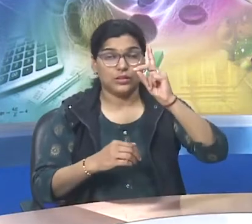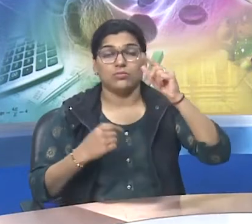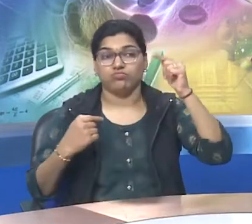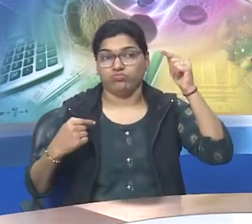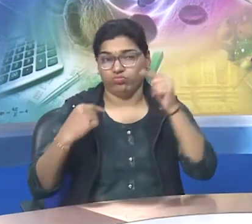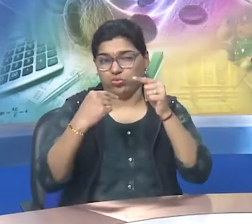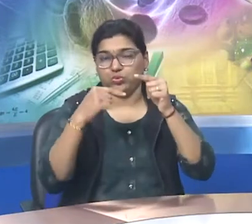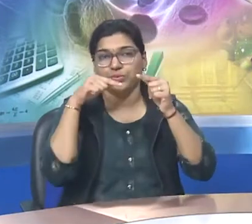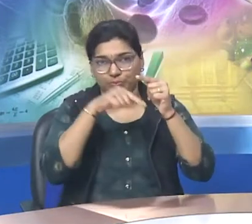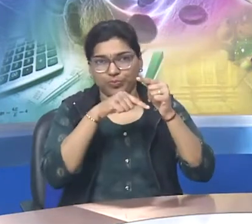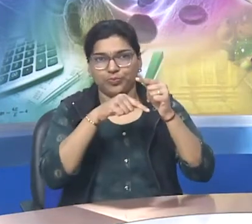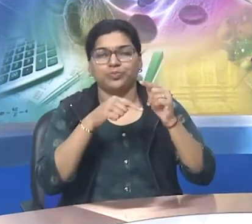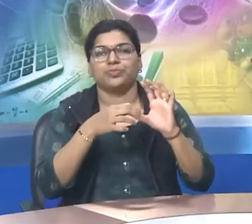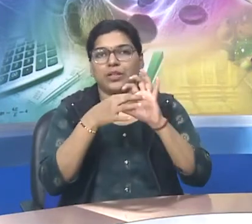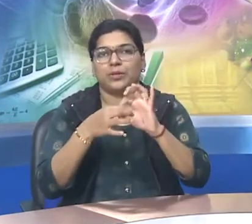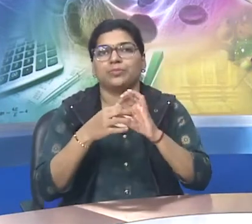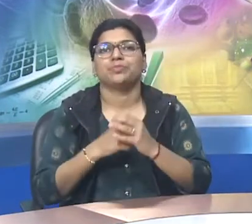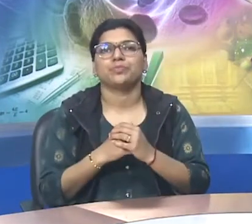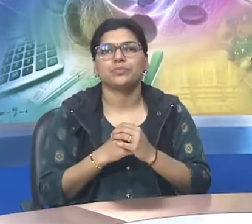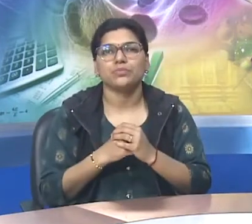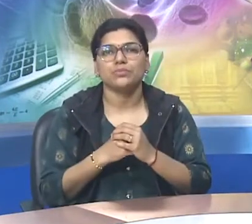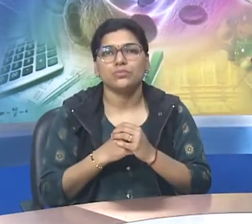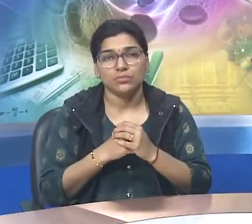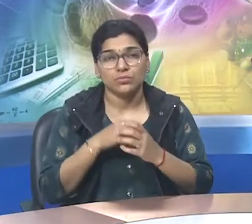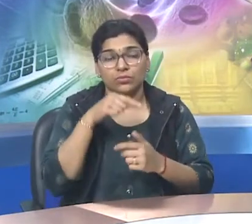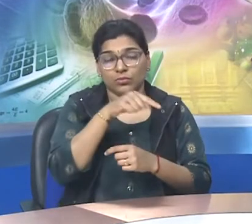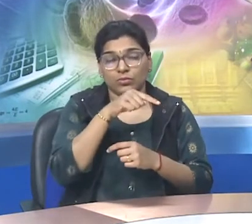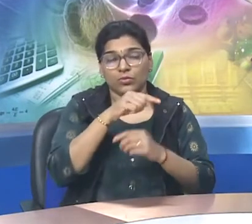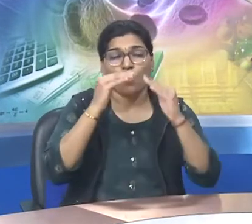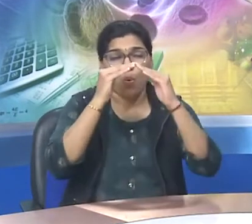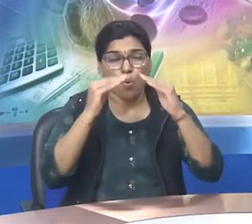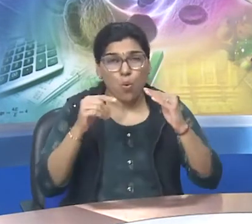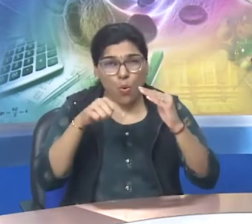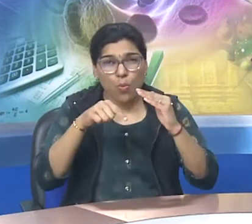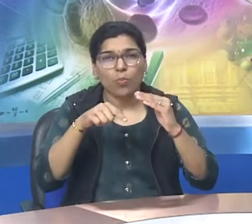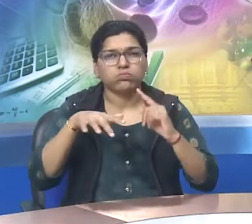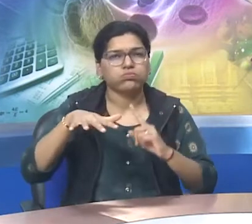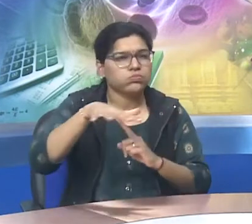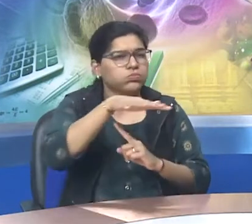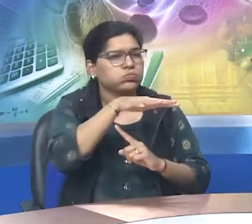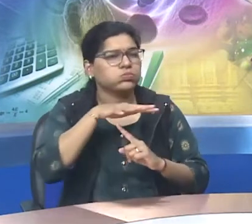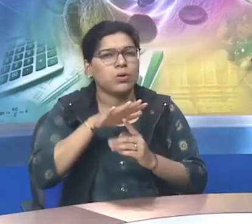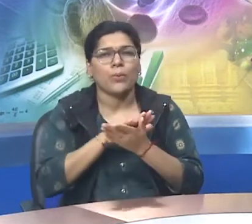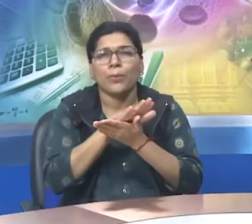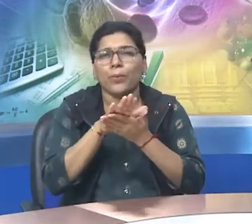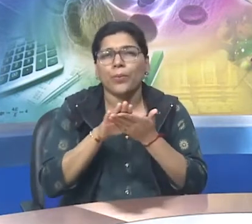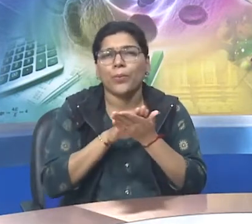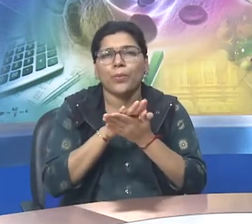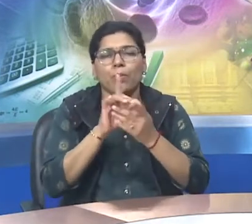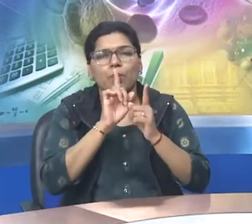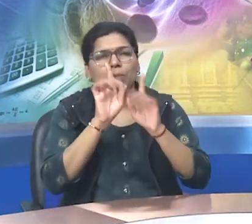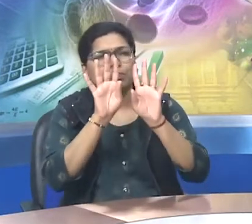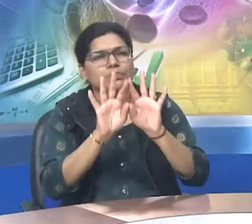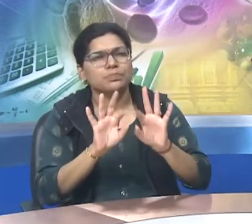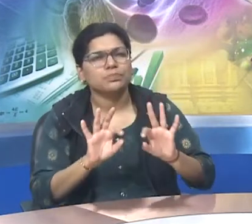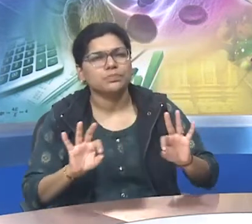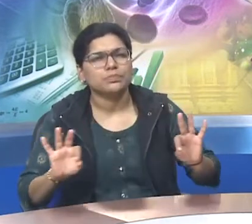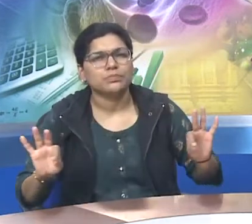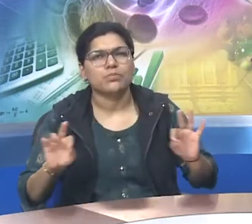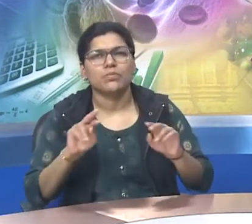Now this is the second paragraph, or you can say verse from the poem. The house withdrew